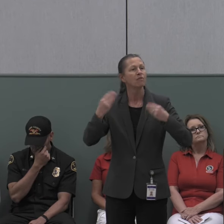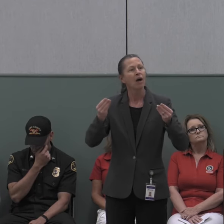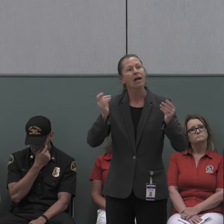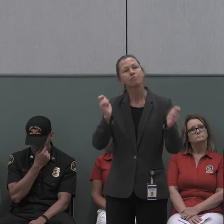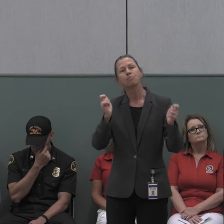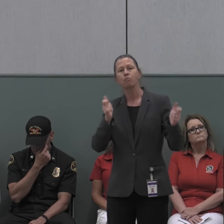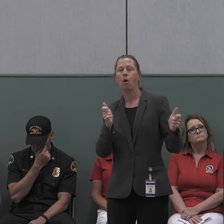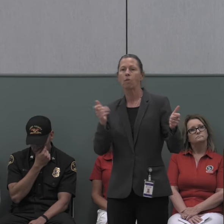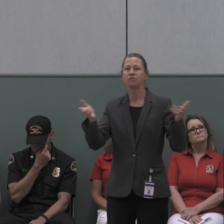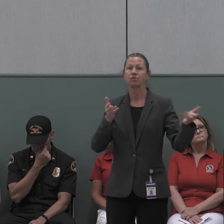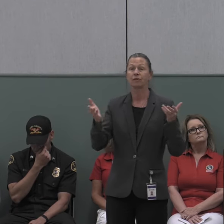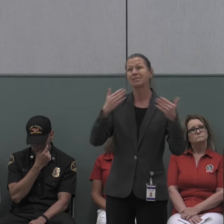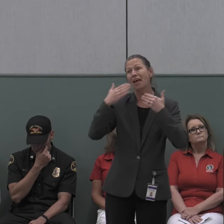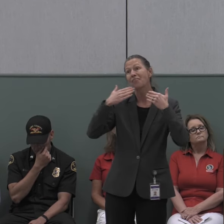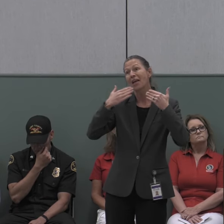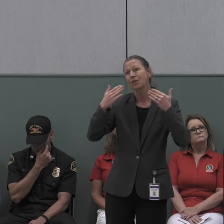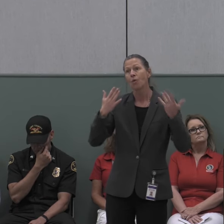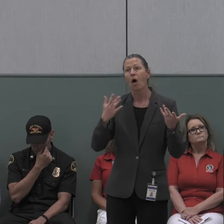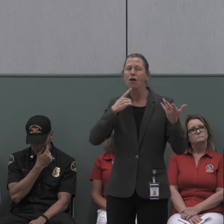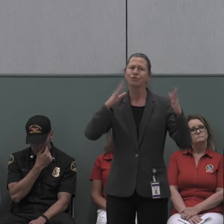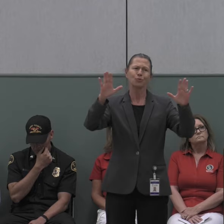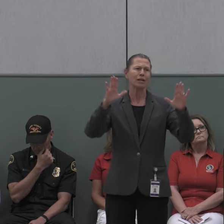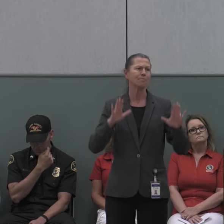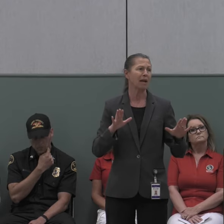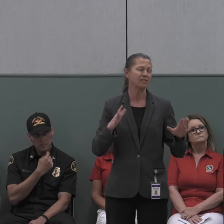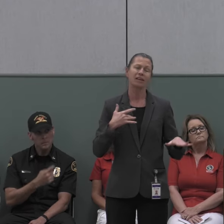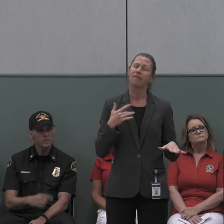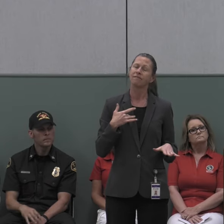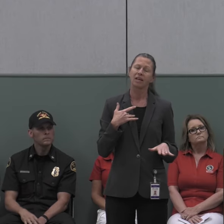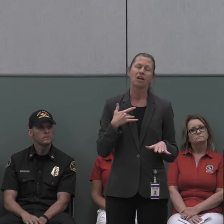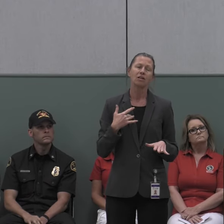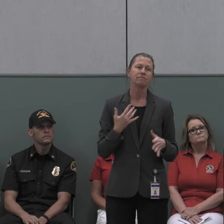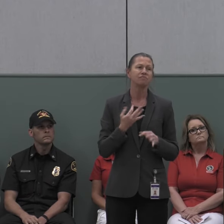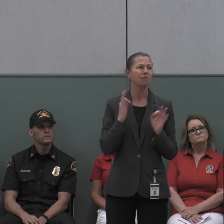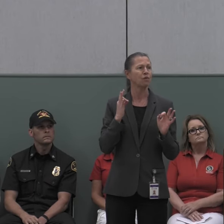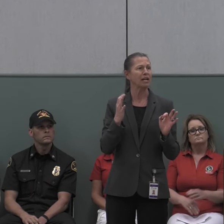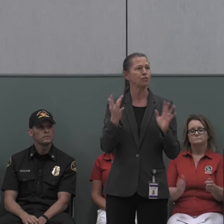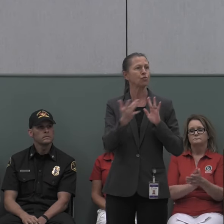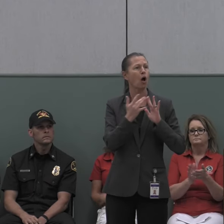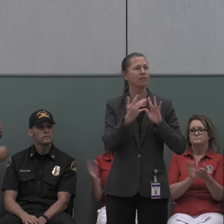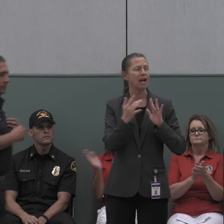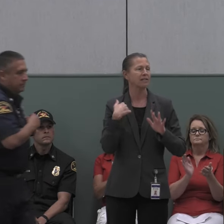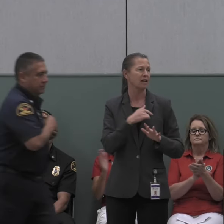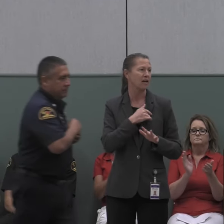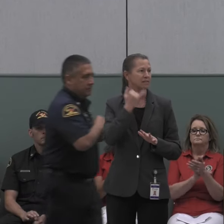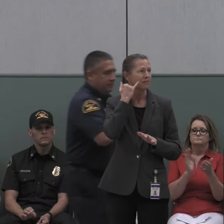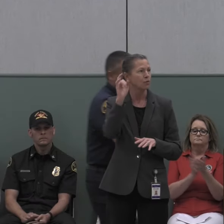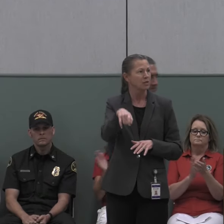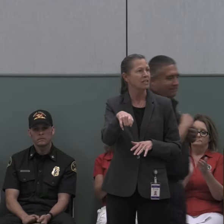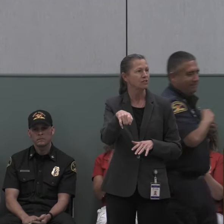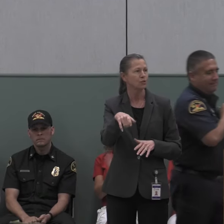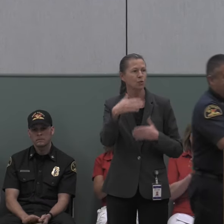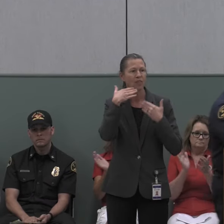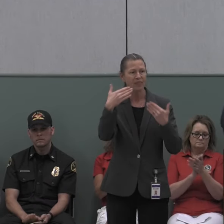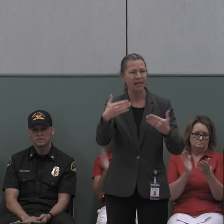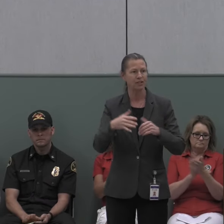are all doing an amazing job. And feel free to contact any one of us if you need any help. Thank you.